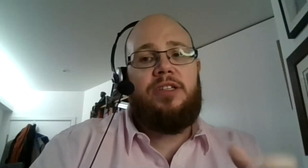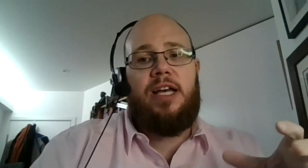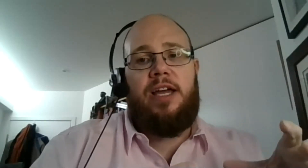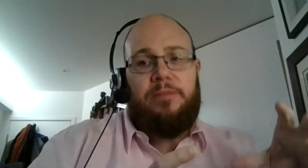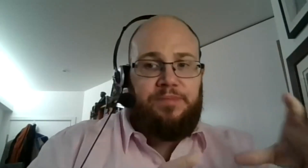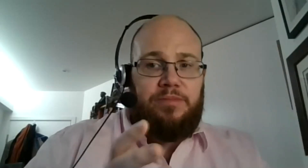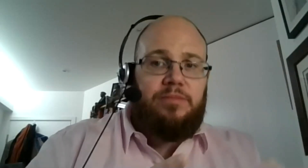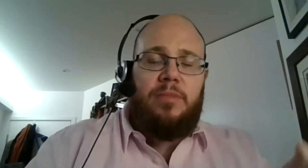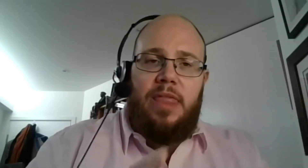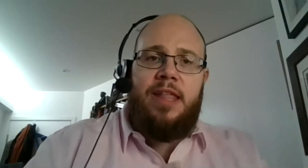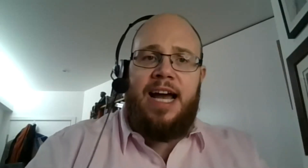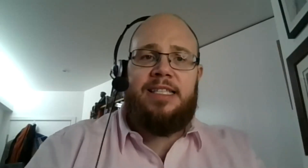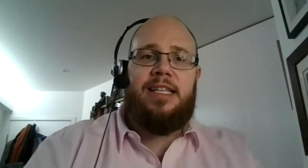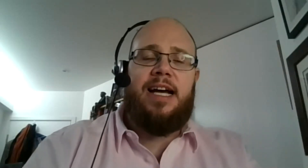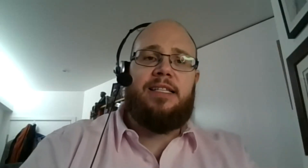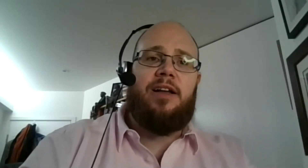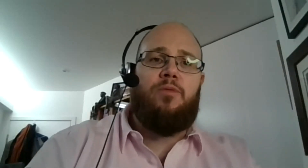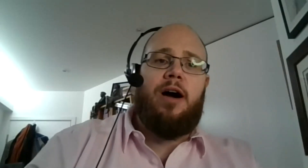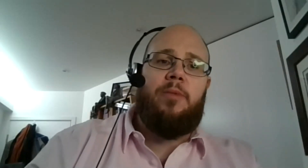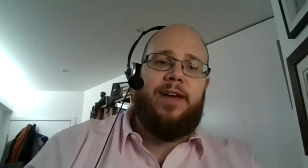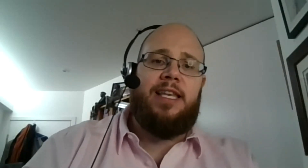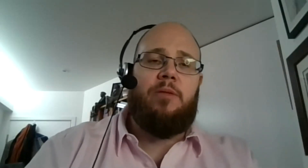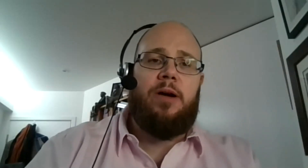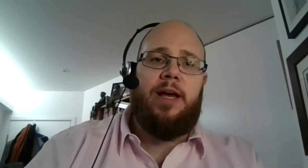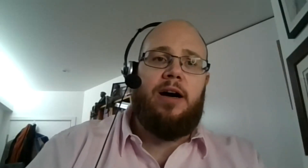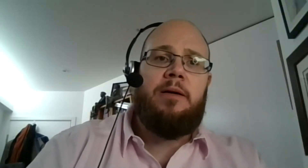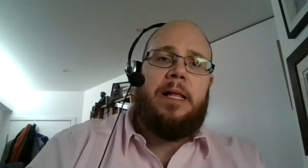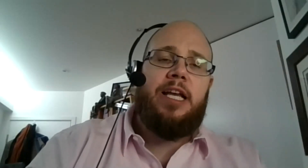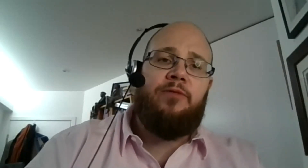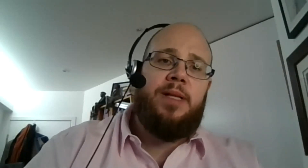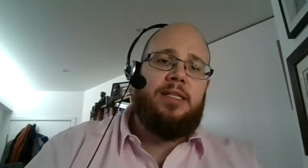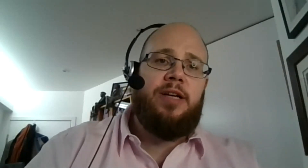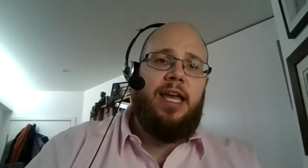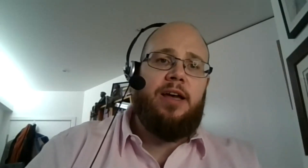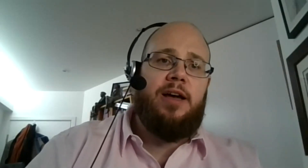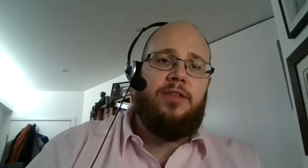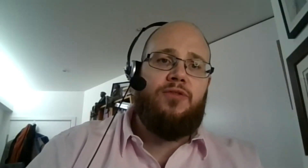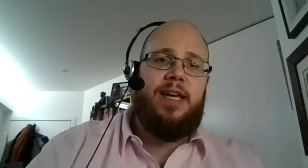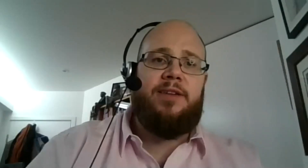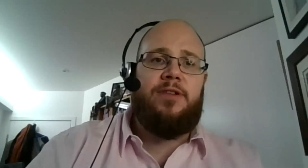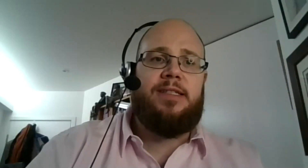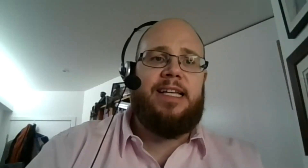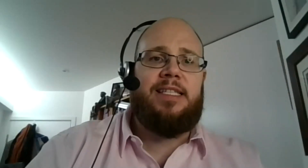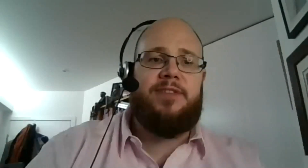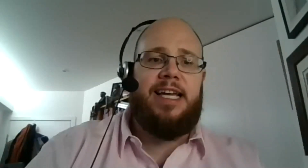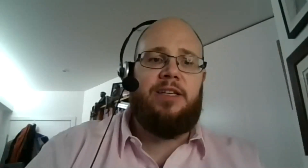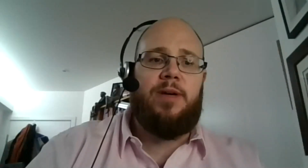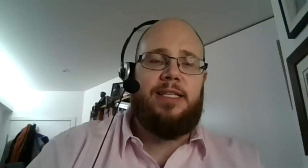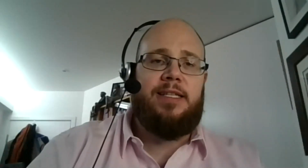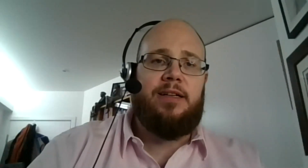So that's kind of why we've ended up where we are. Government's looking at 3 different sets of data when it's deciding